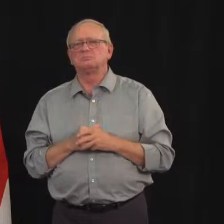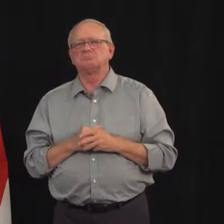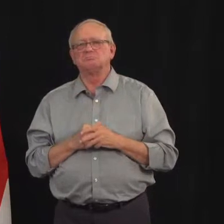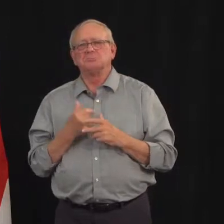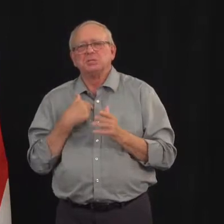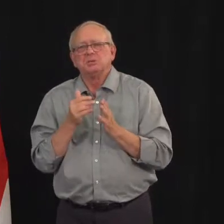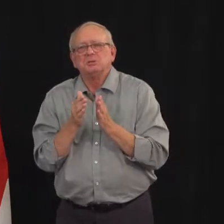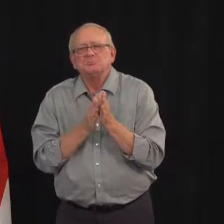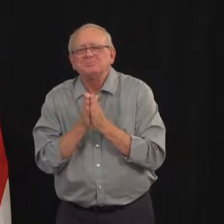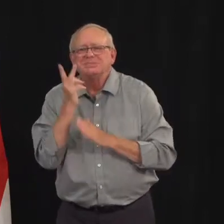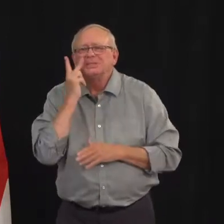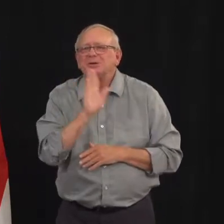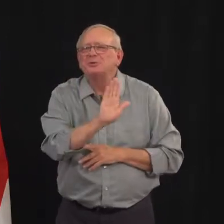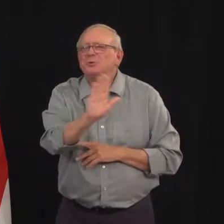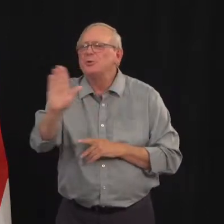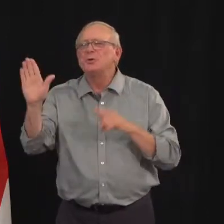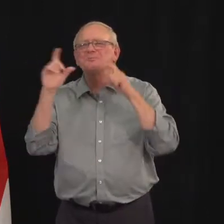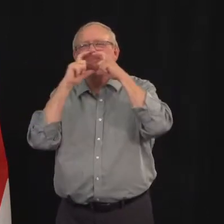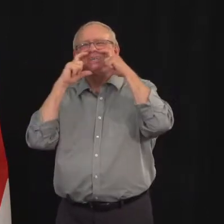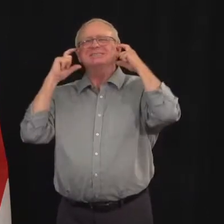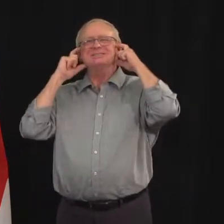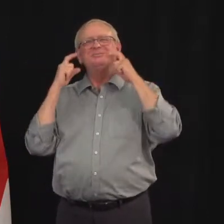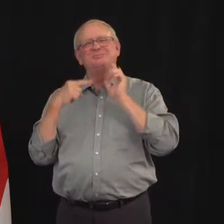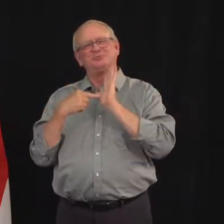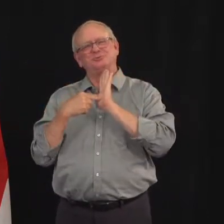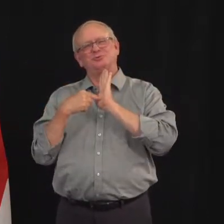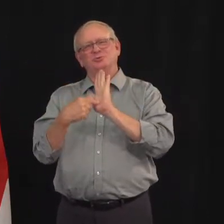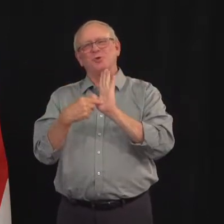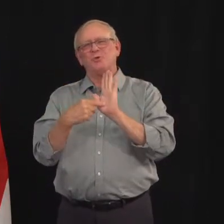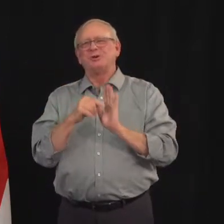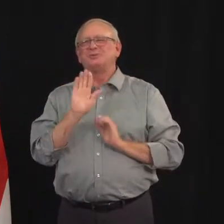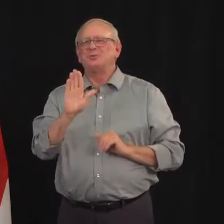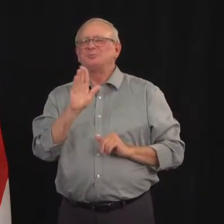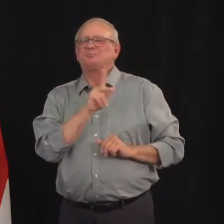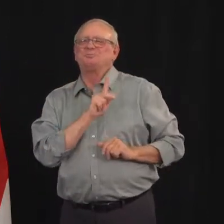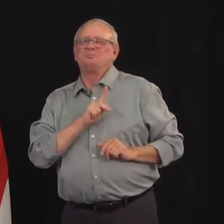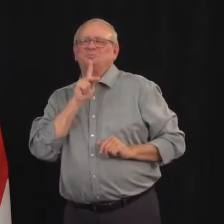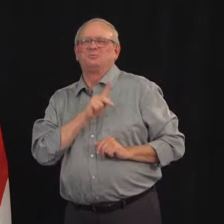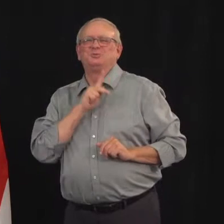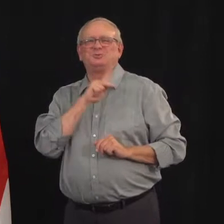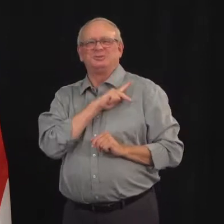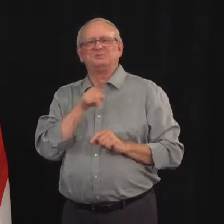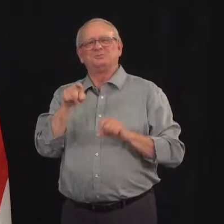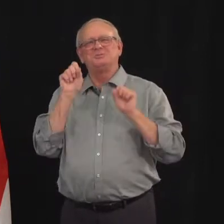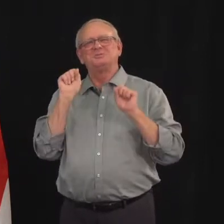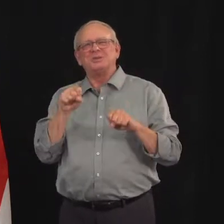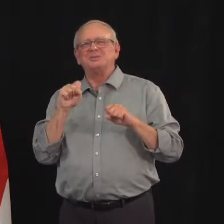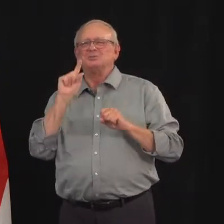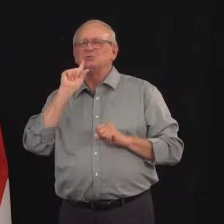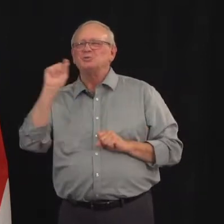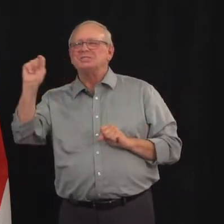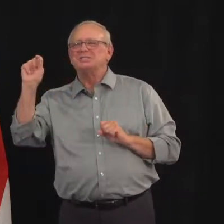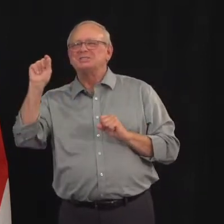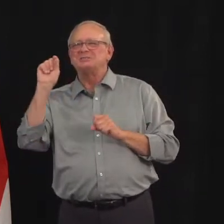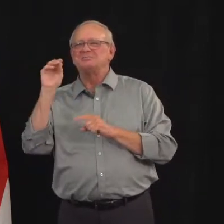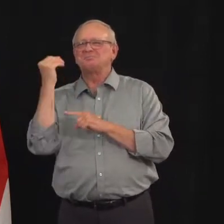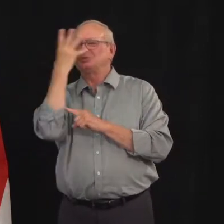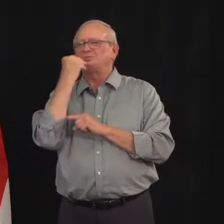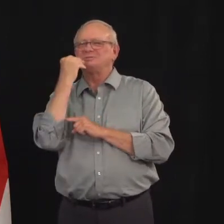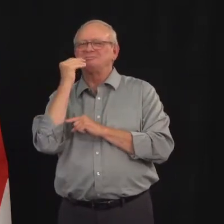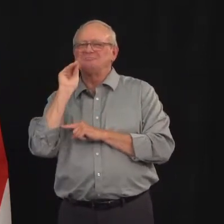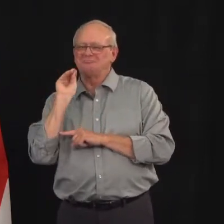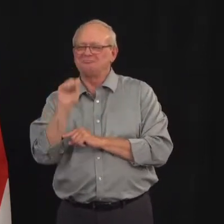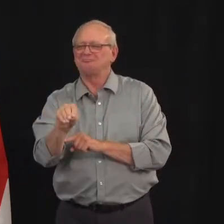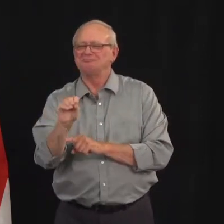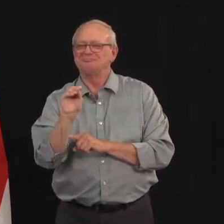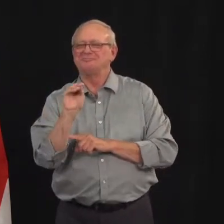others your favorite mask by tweeting a picture and using the hashtag Alberta Cares. I've done that, and if you go to my